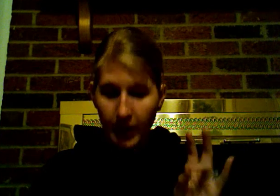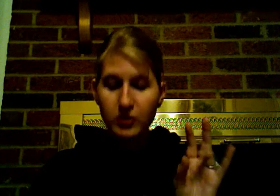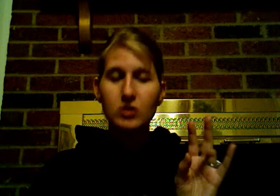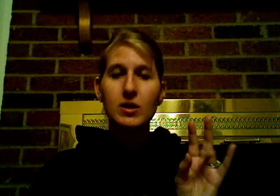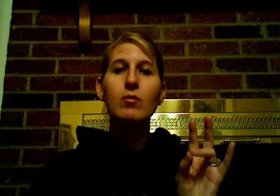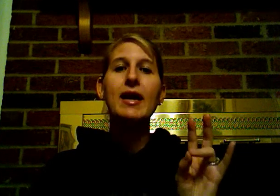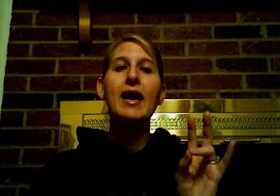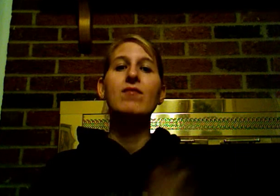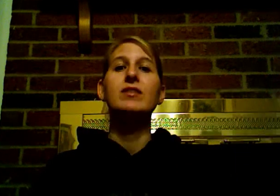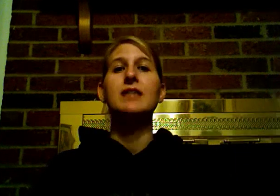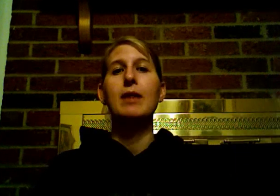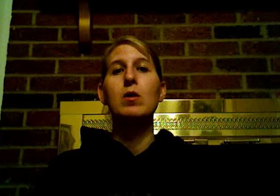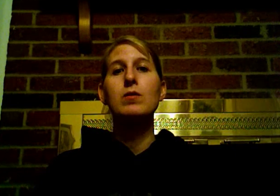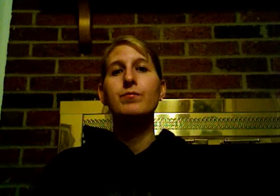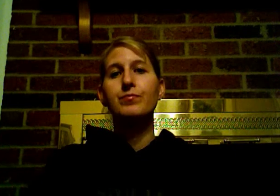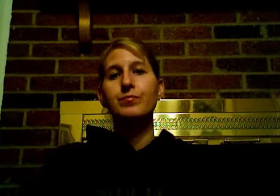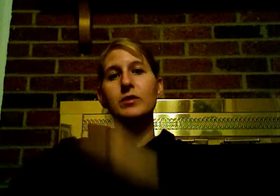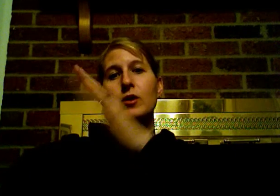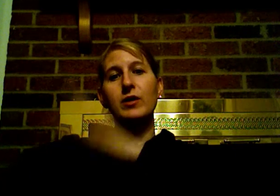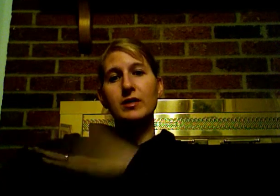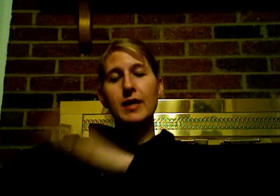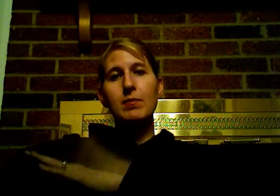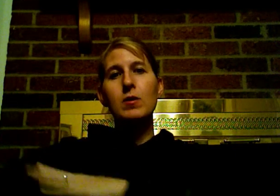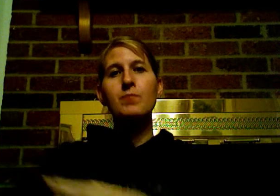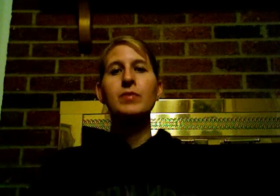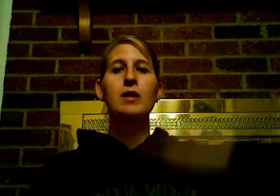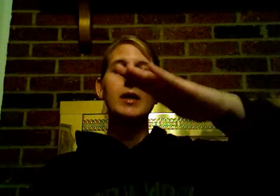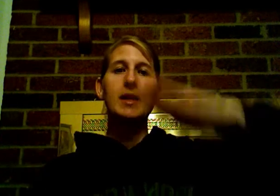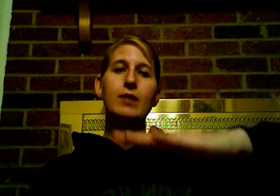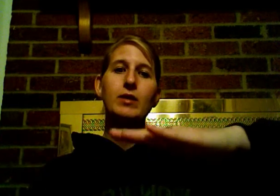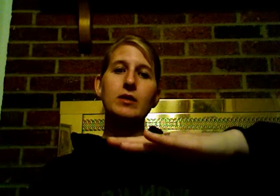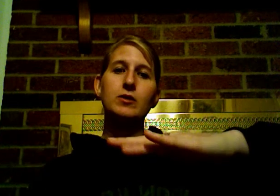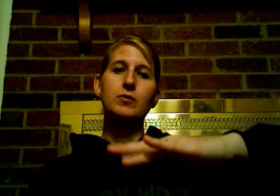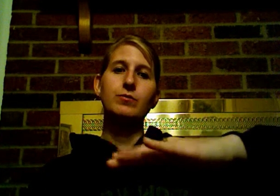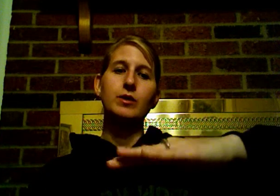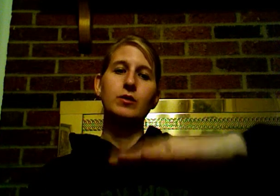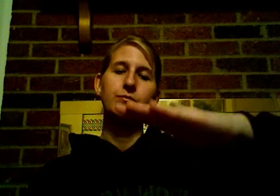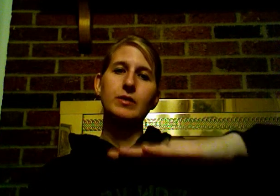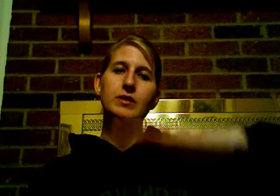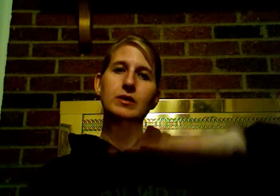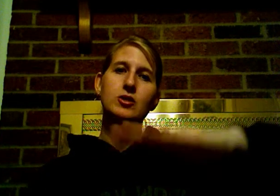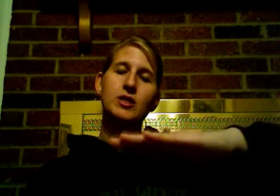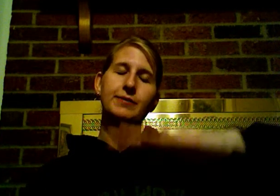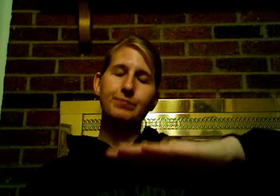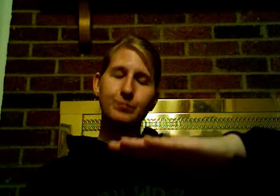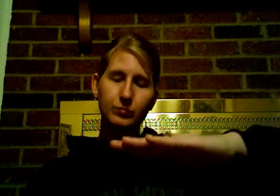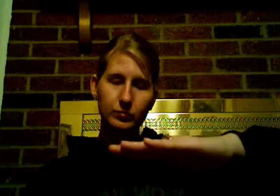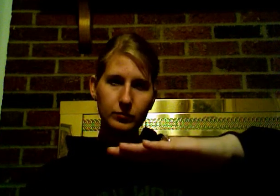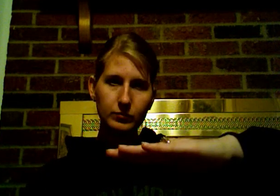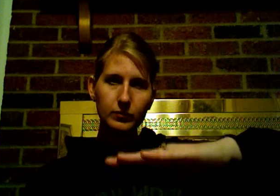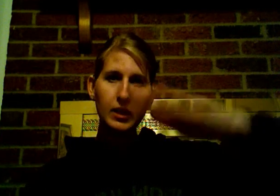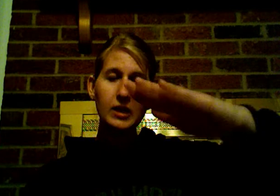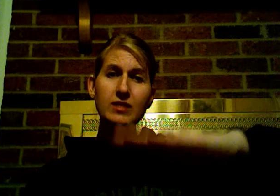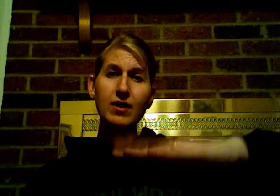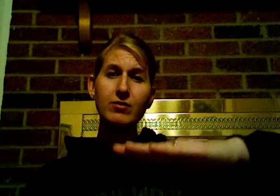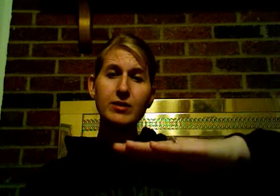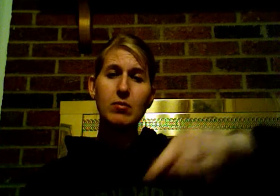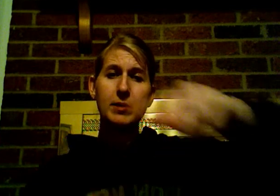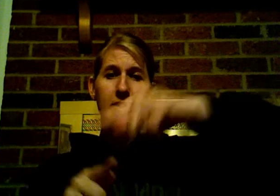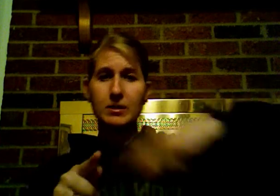So now we have the table. So here's the table, and we can do, this is the generic classifier for table, but you can explain